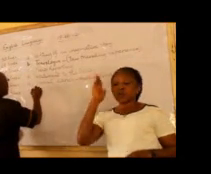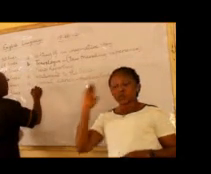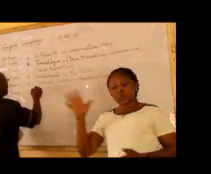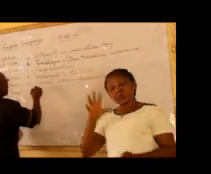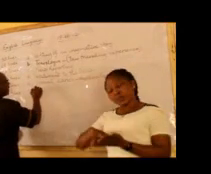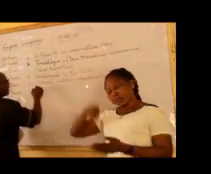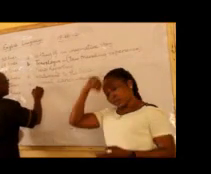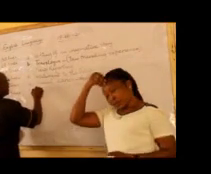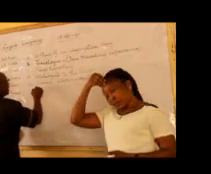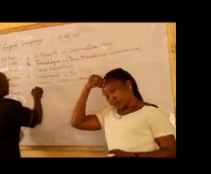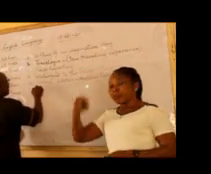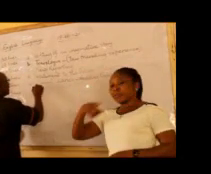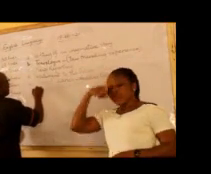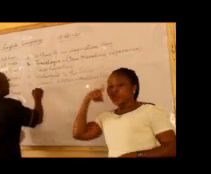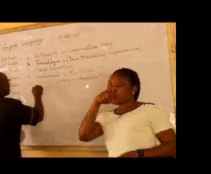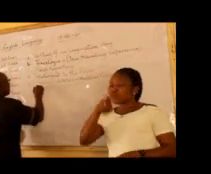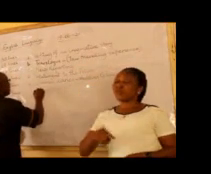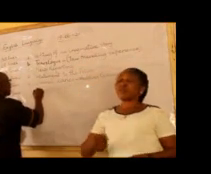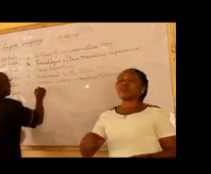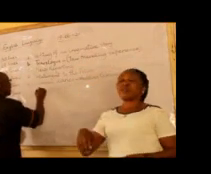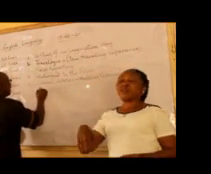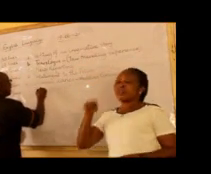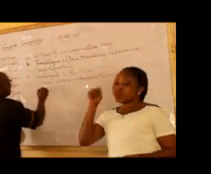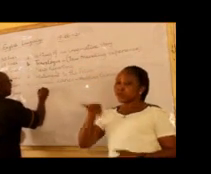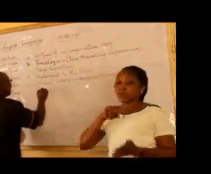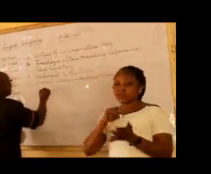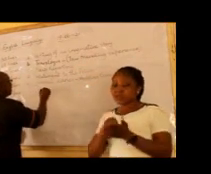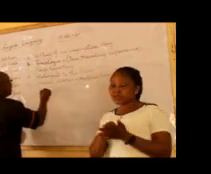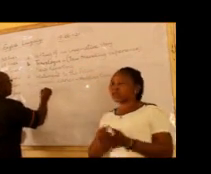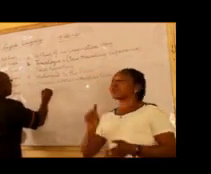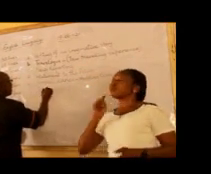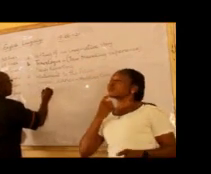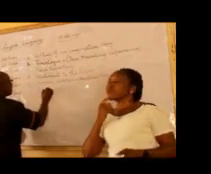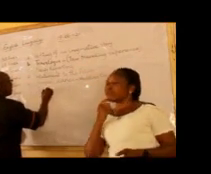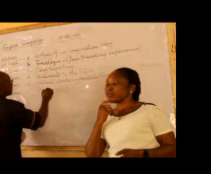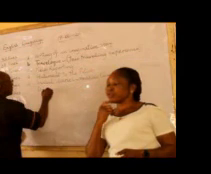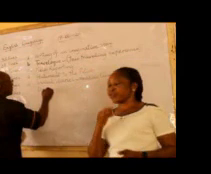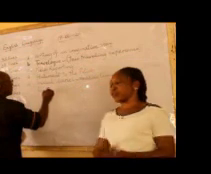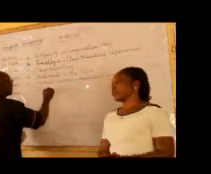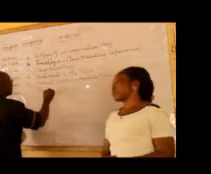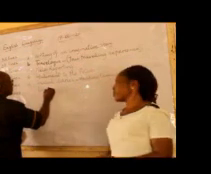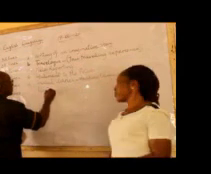your WAEC. That's documentation